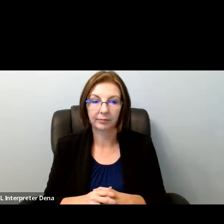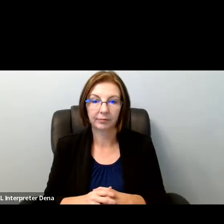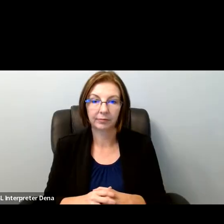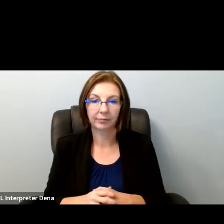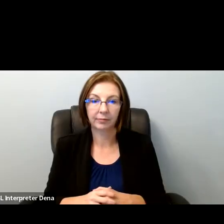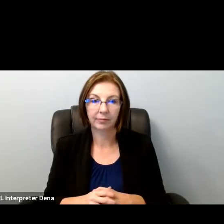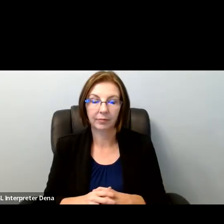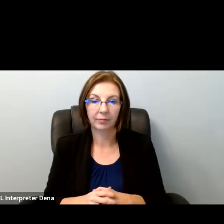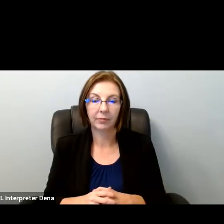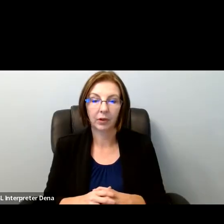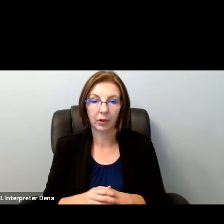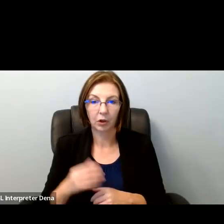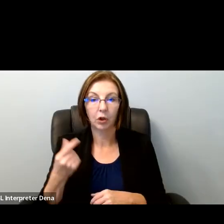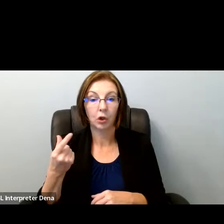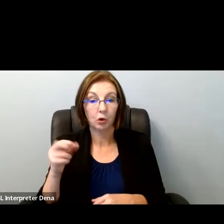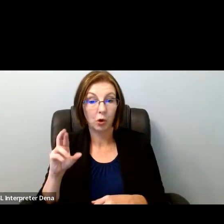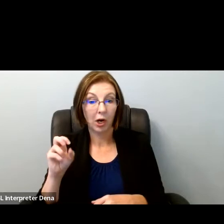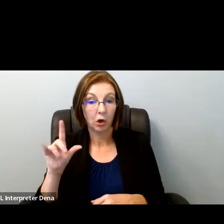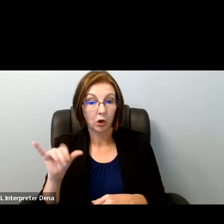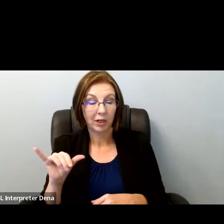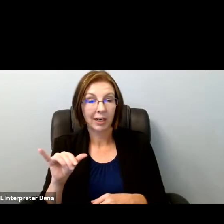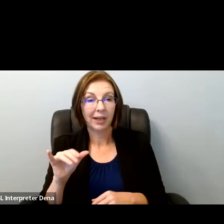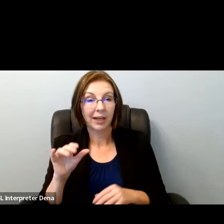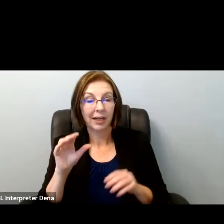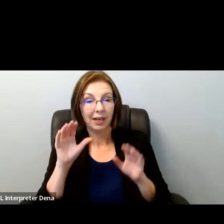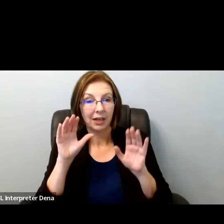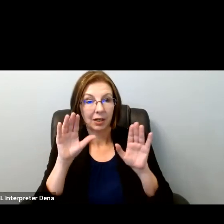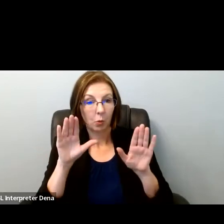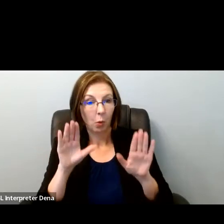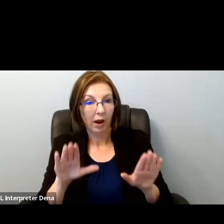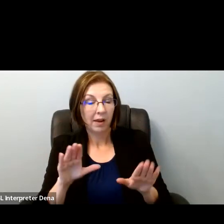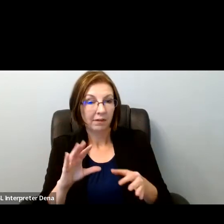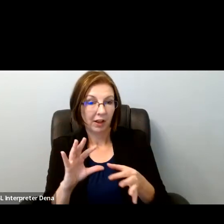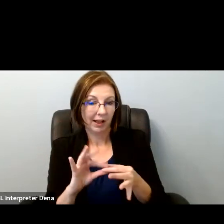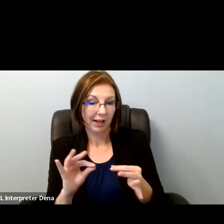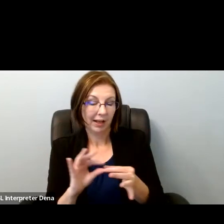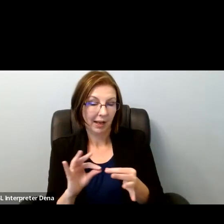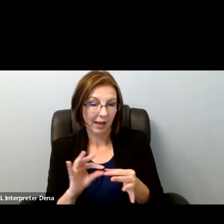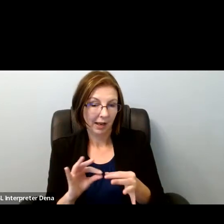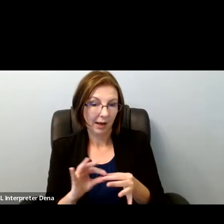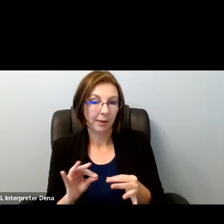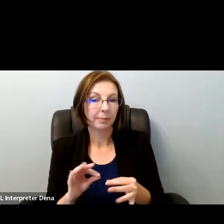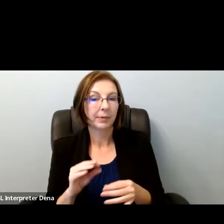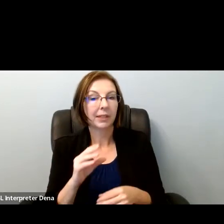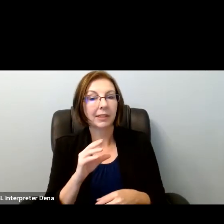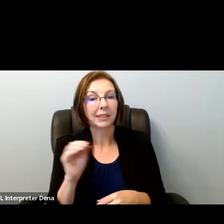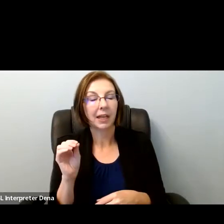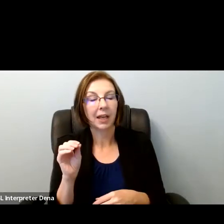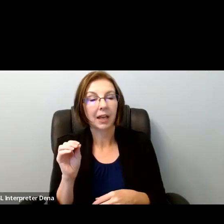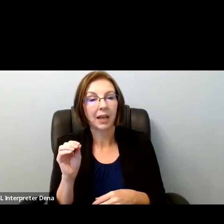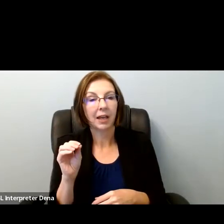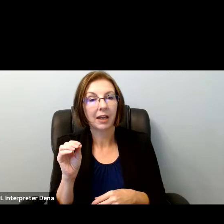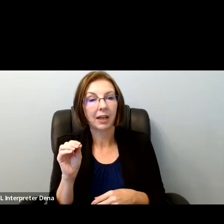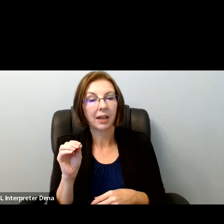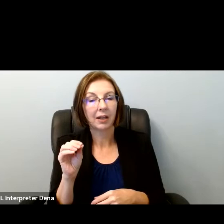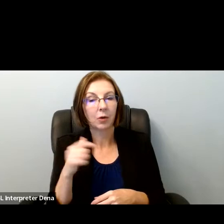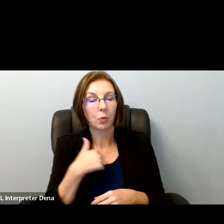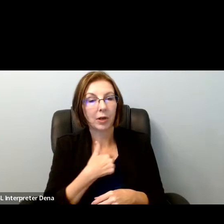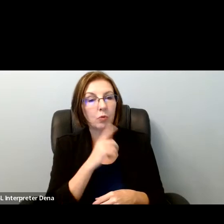All right. Excellent, robust comments. And Dr. thank you for the answers.